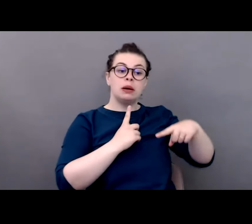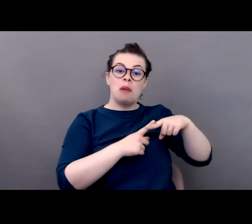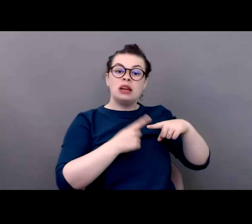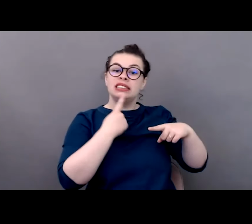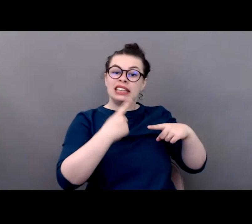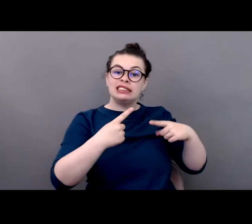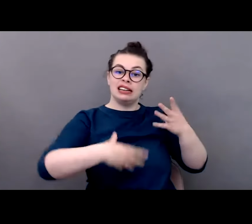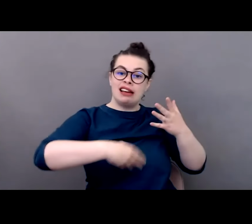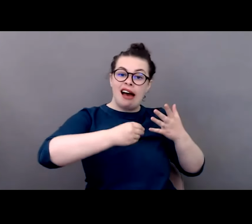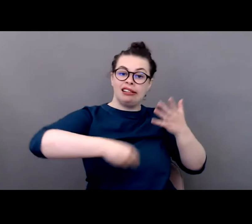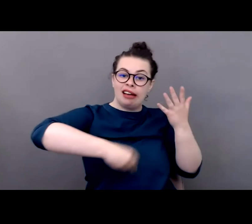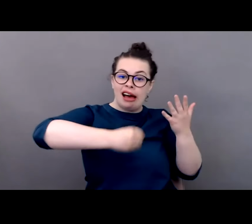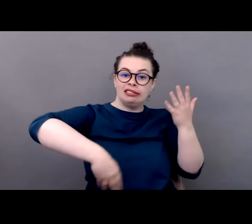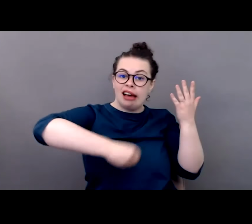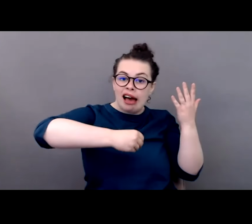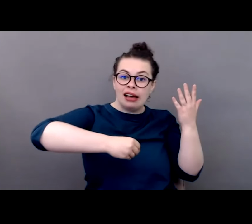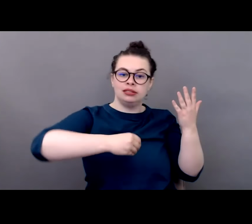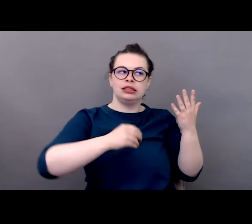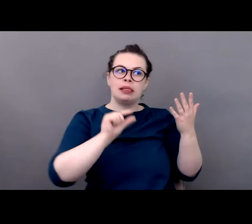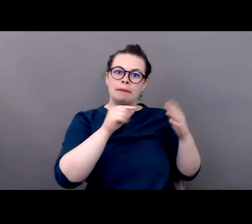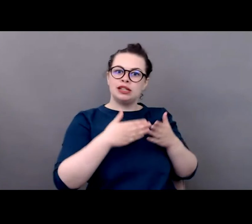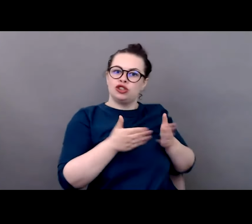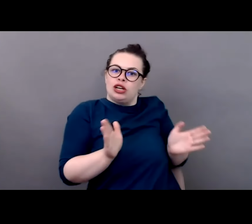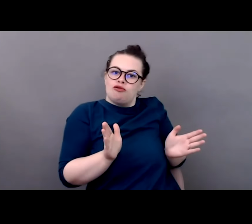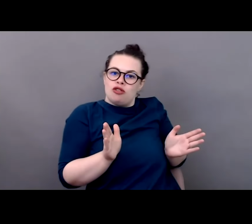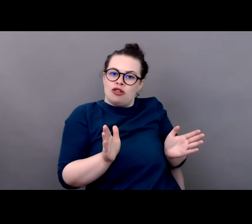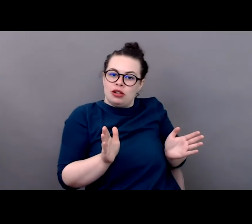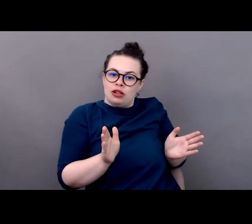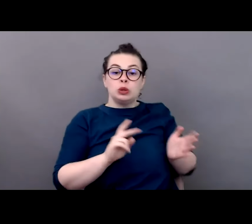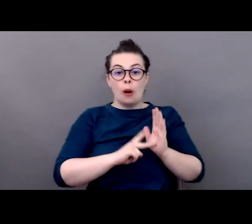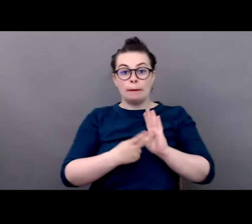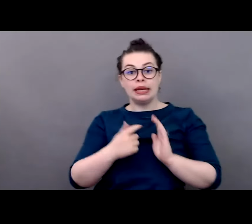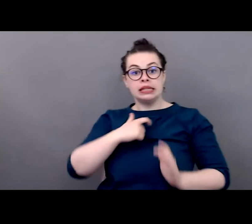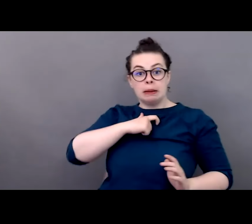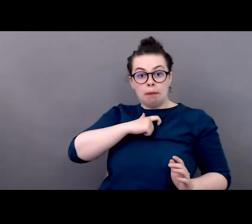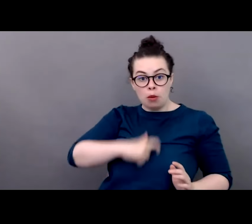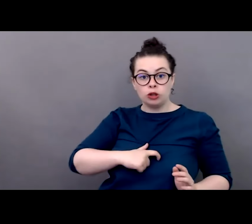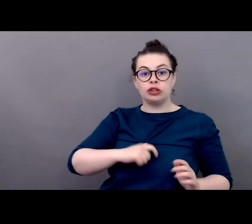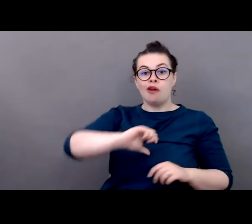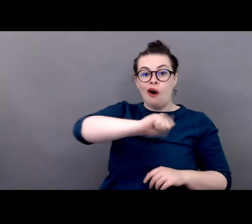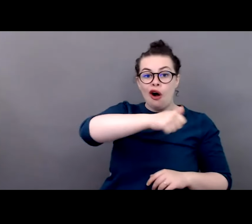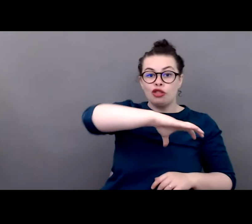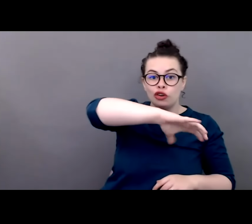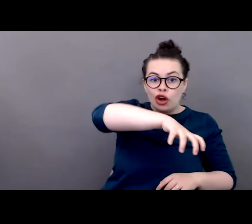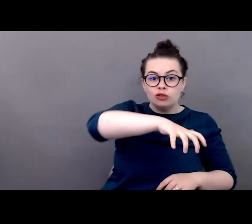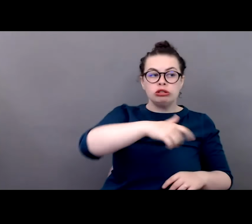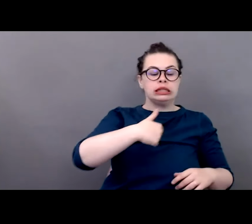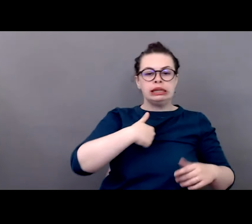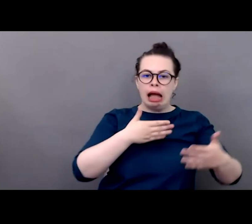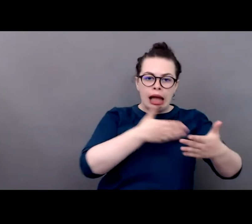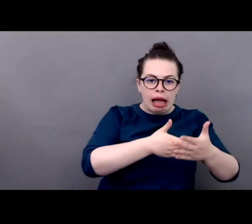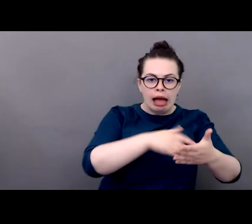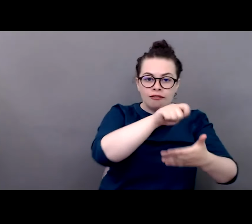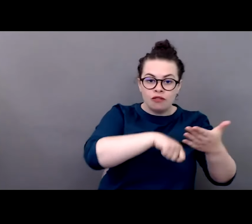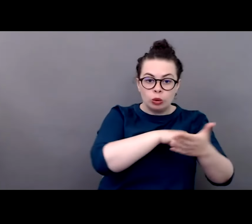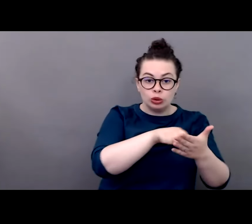to other situations. So now we have a more detailed standards on what states have to do to make their polling stations accessible.